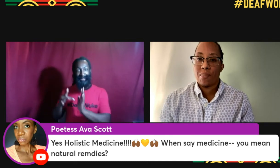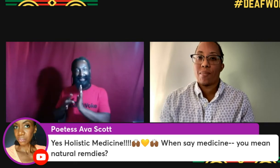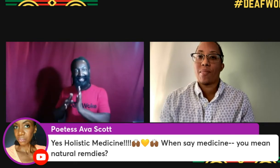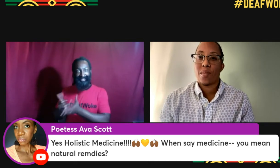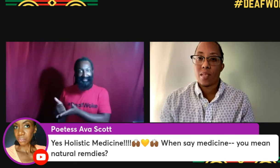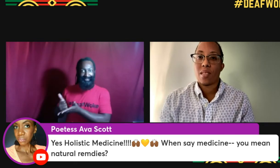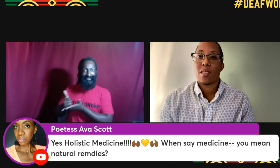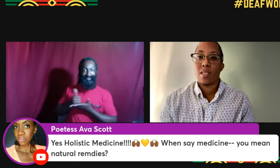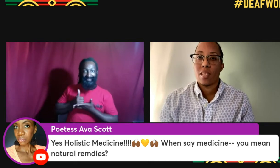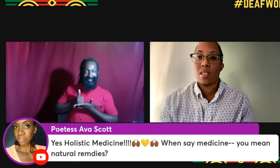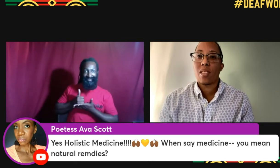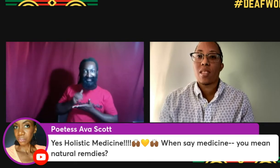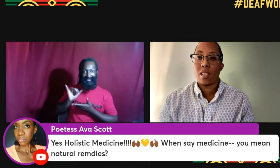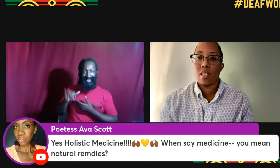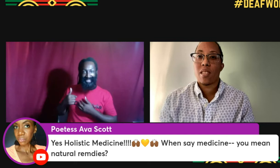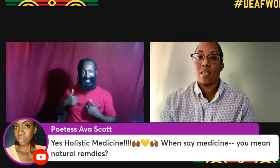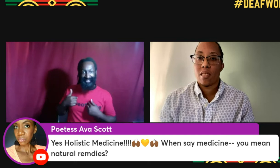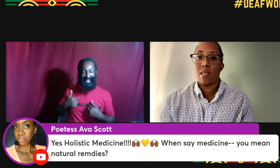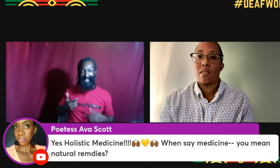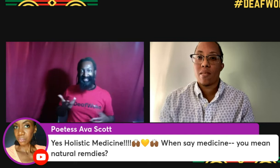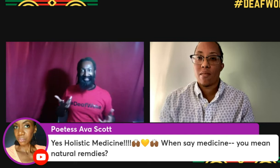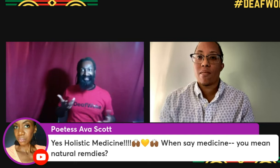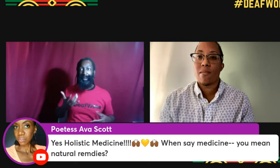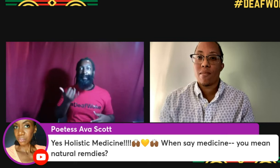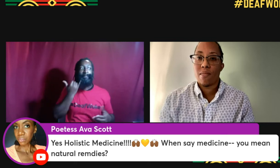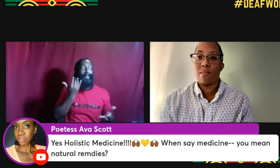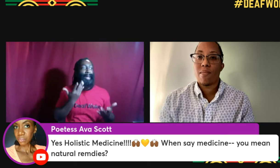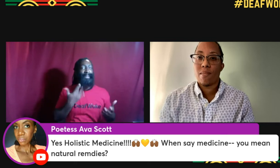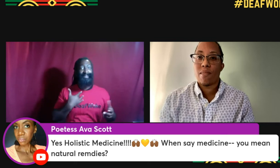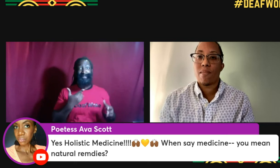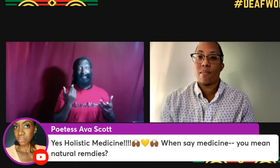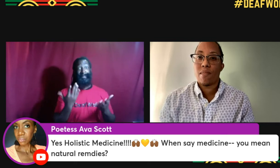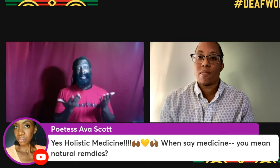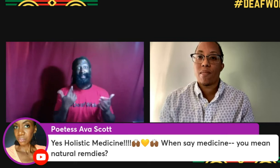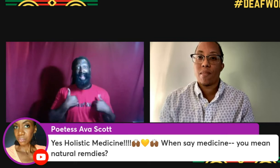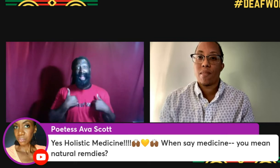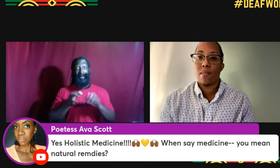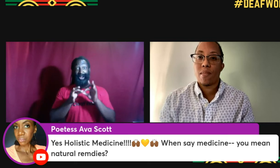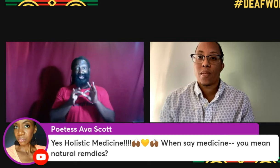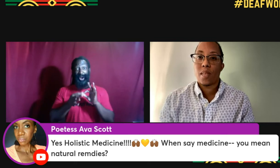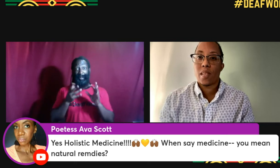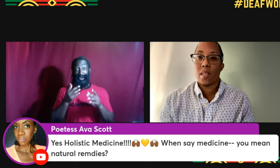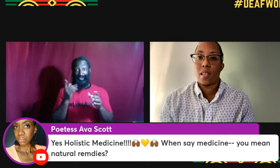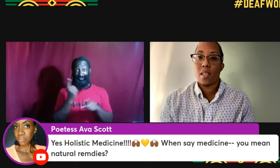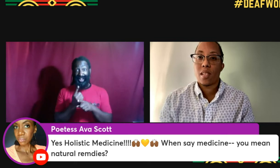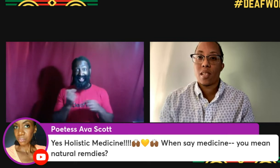you know, not living a static life, but helping that medicine kind of recover.